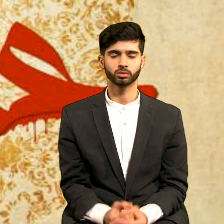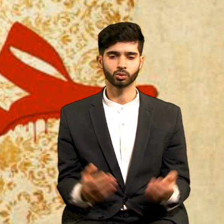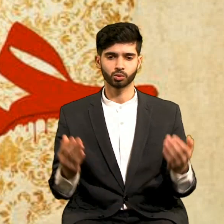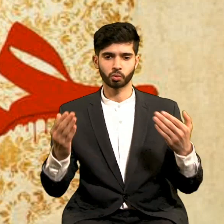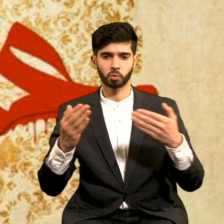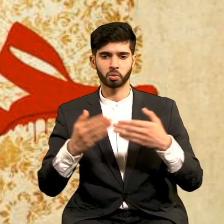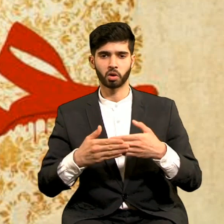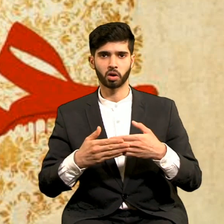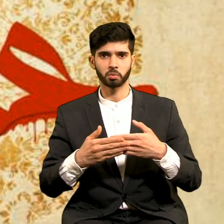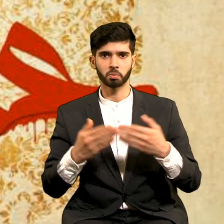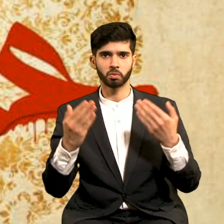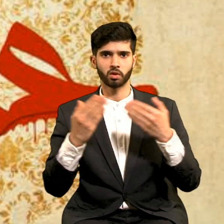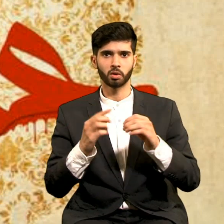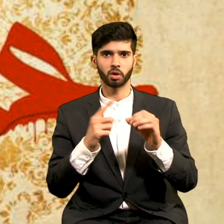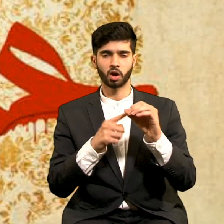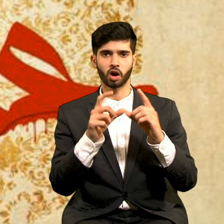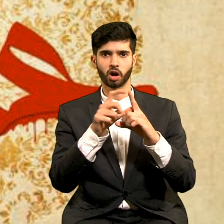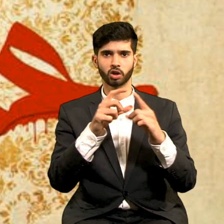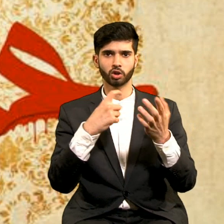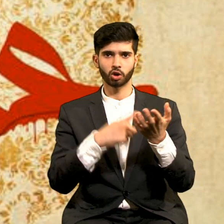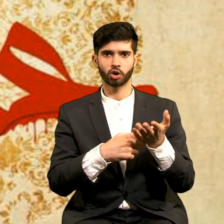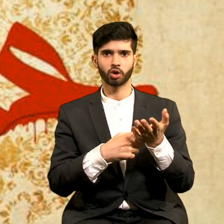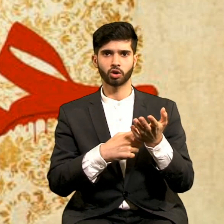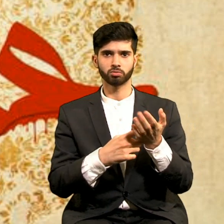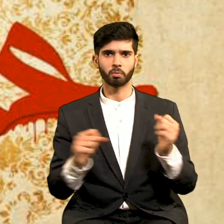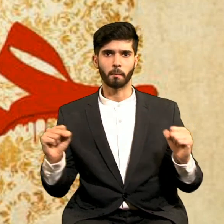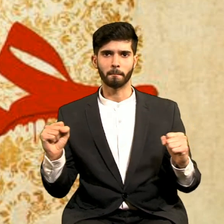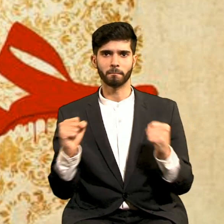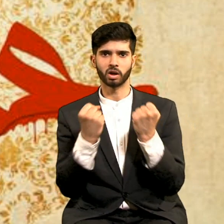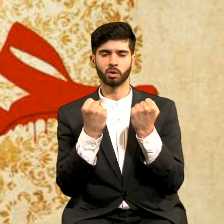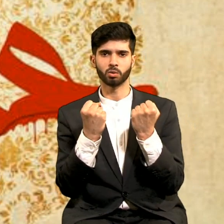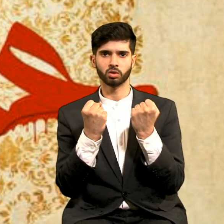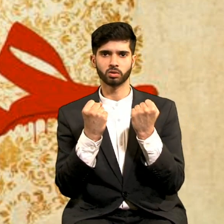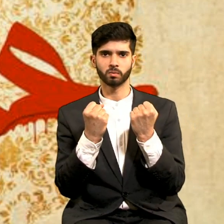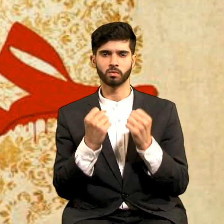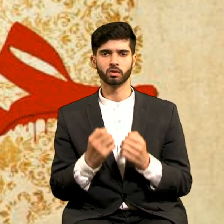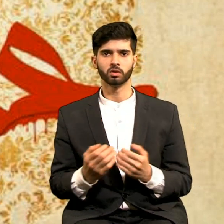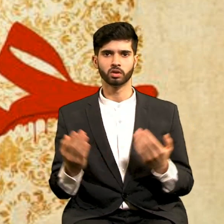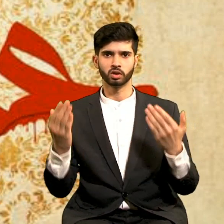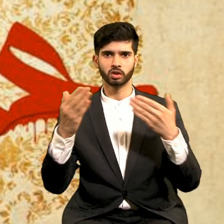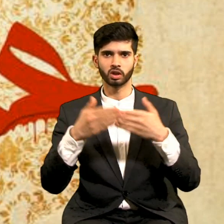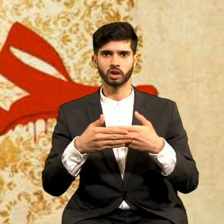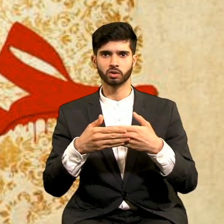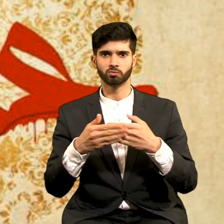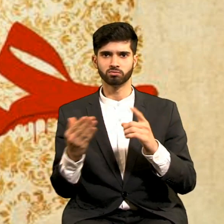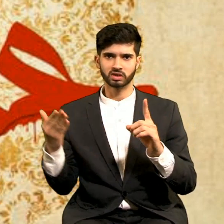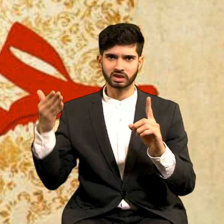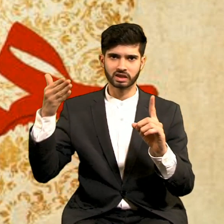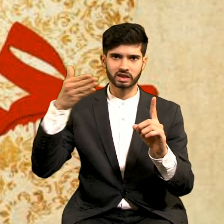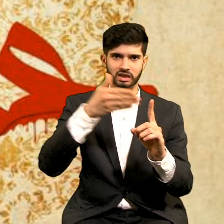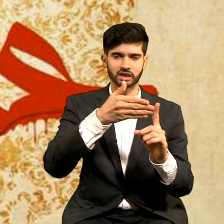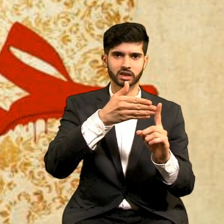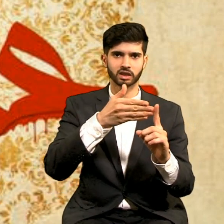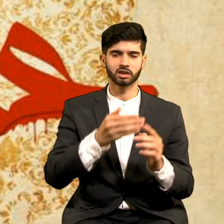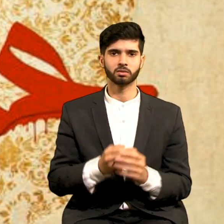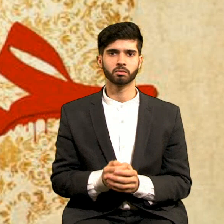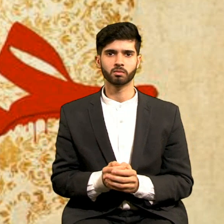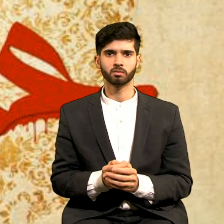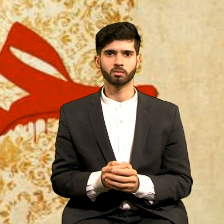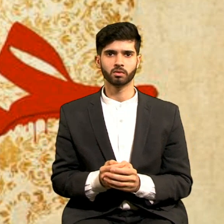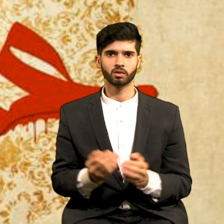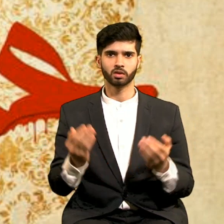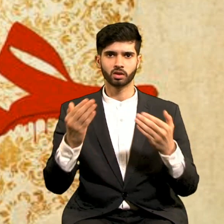Tonight is the night of Qadr, the night of destiny, the night which is better than a thousand